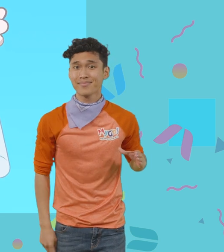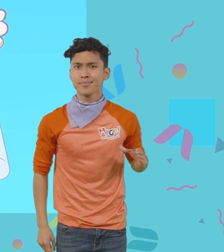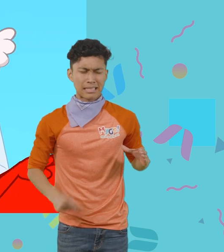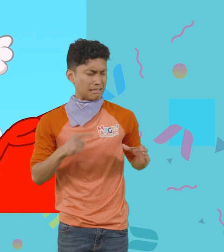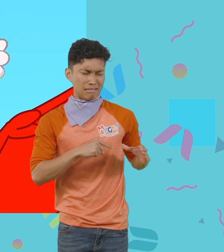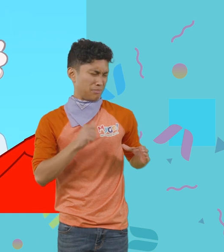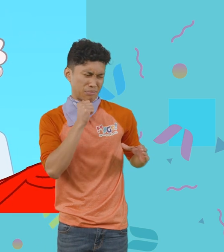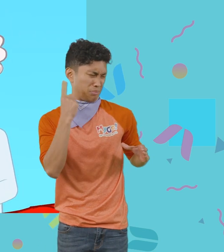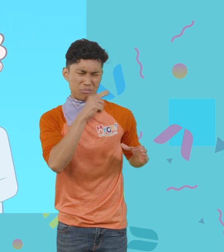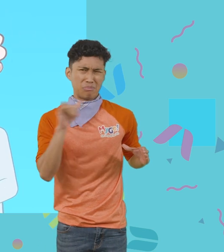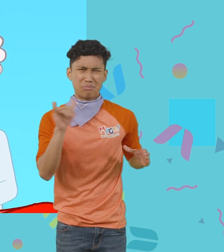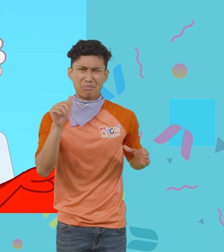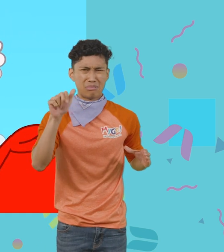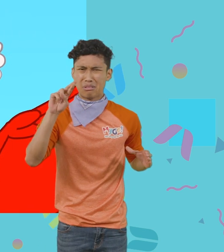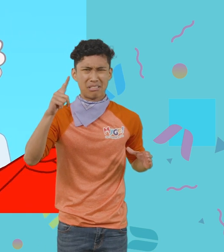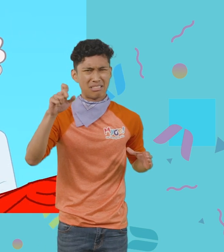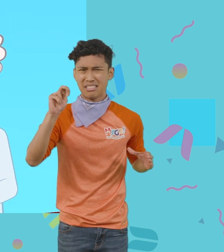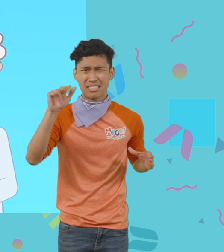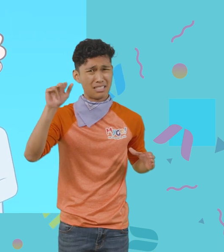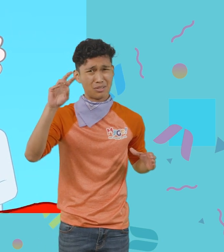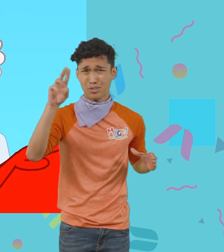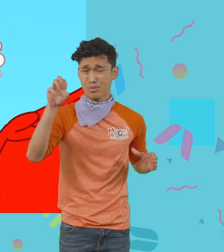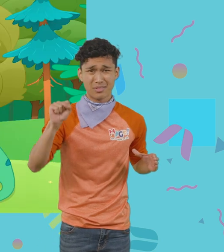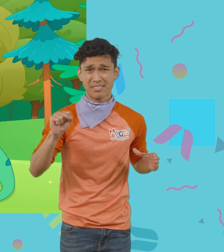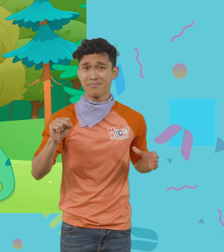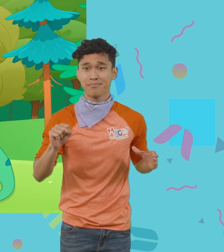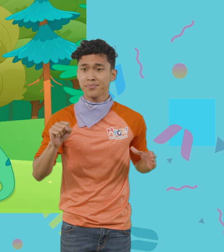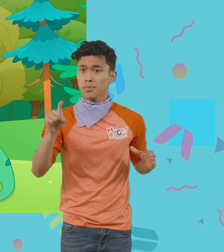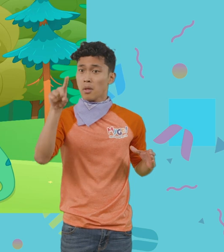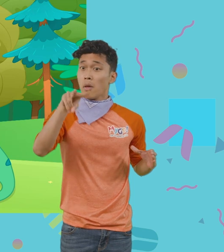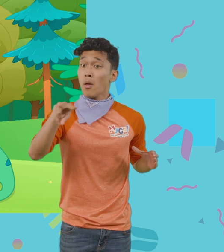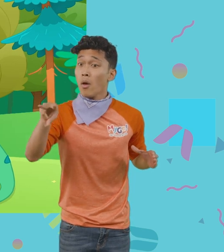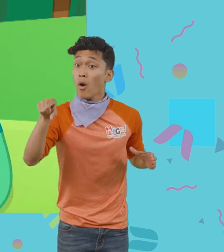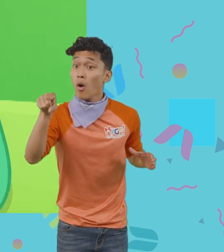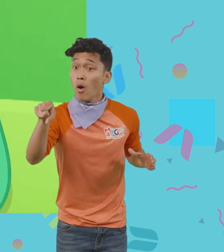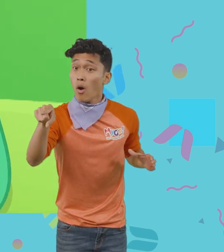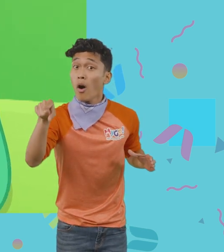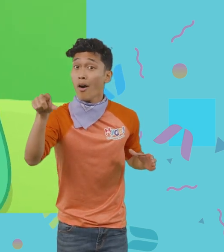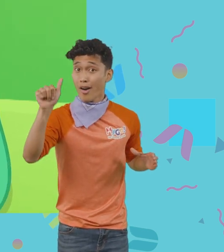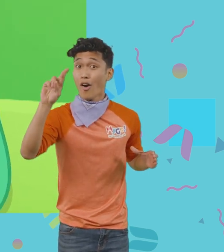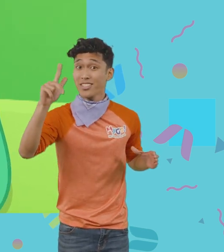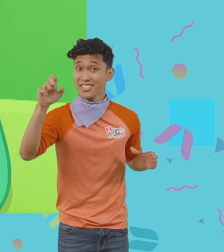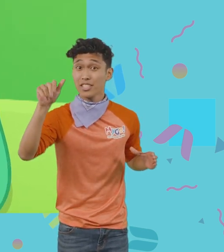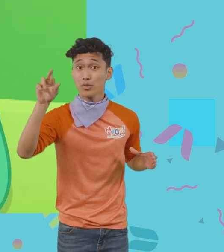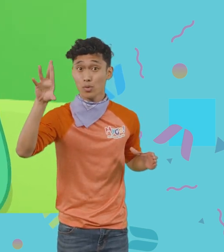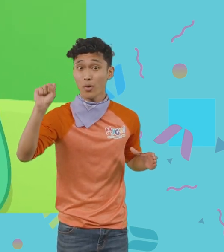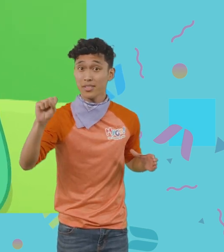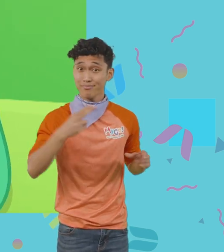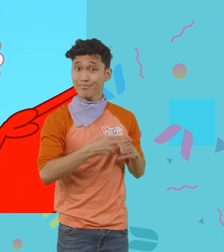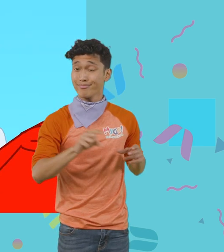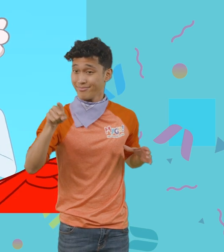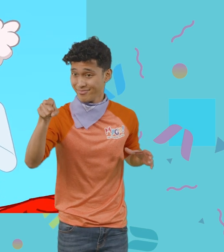an Argentinosaurus egg. No. Look. There are some Argentinosaurus eggs right